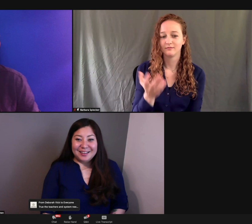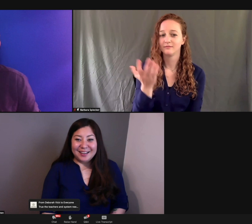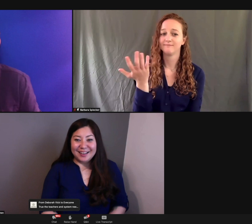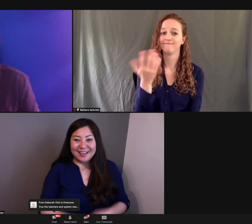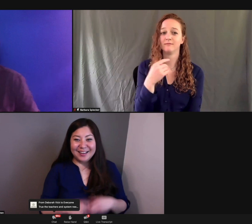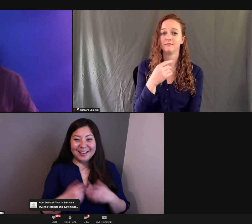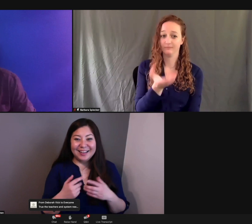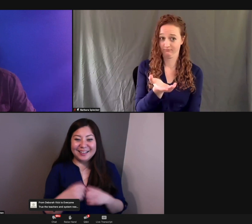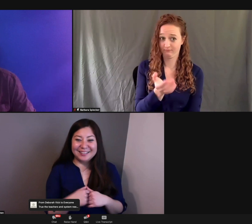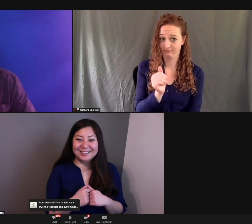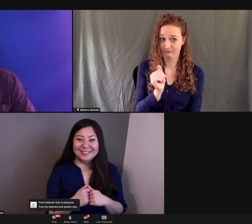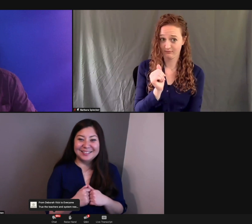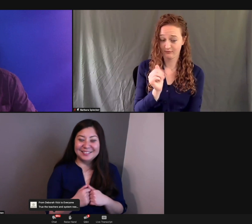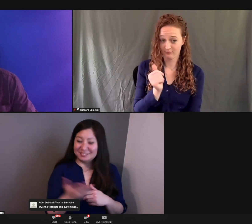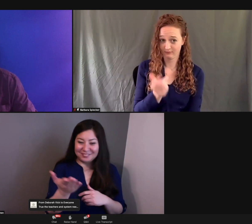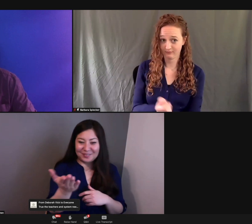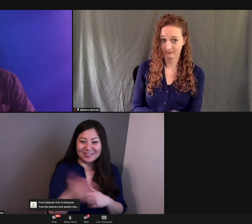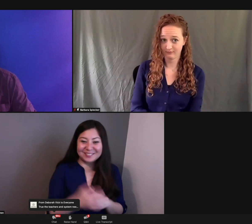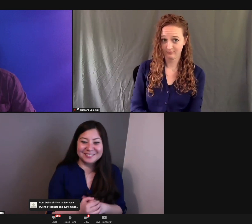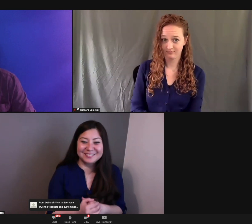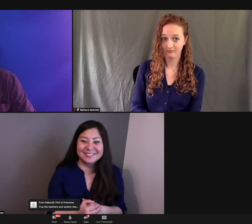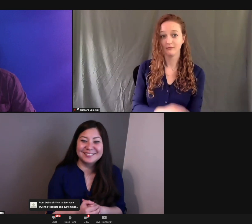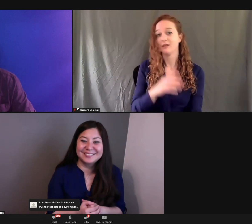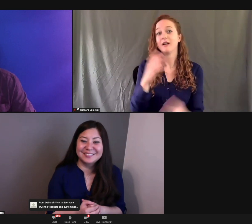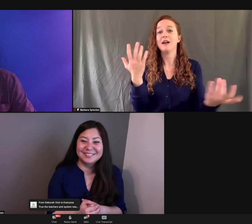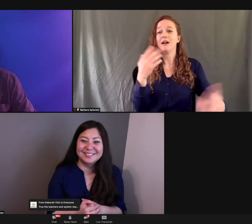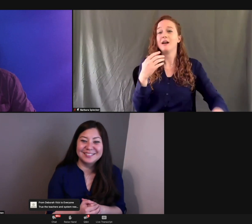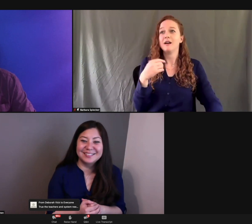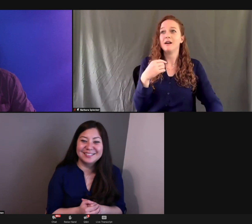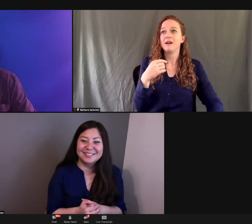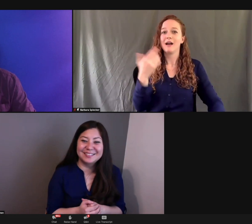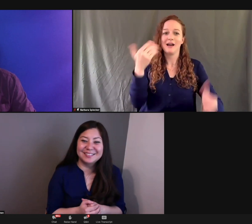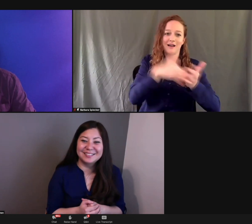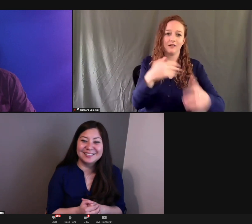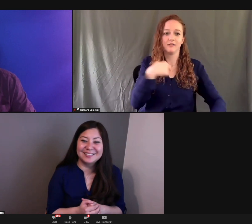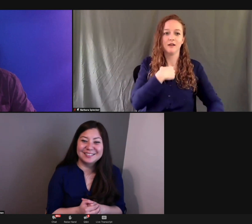Putting the onus in the view on the teachers or the system. Mm-hmm.